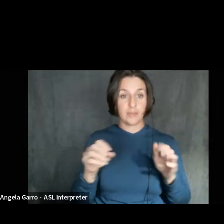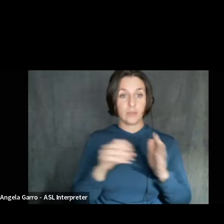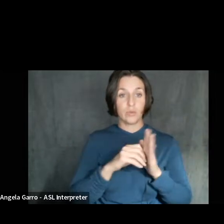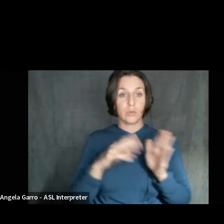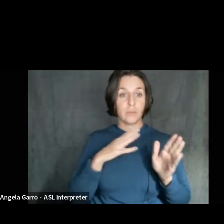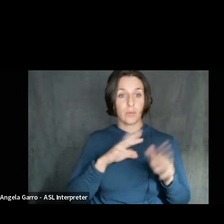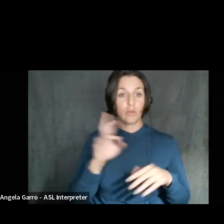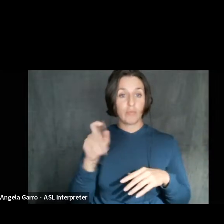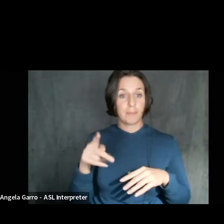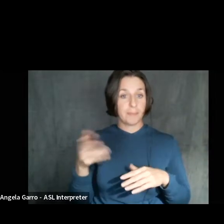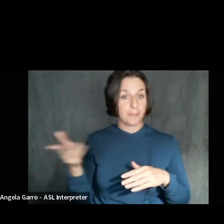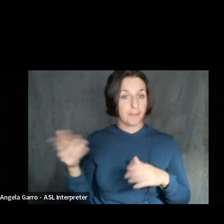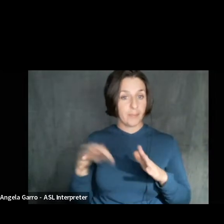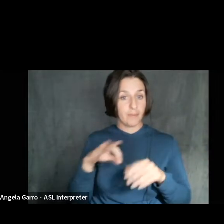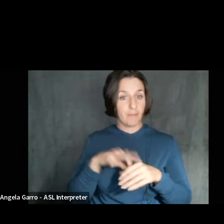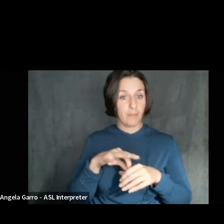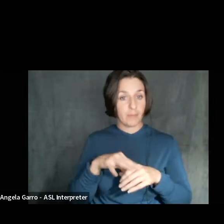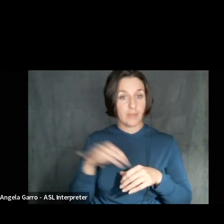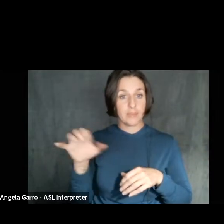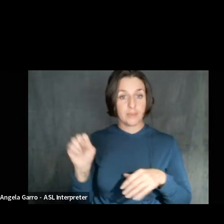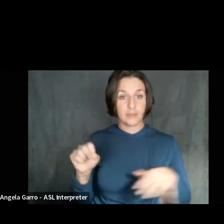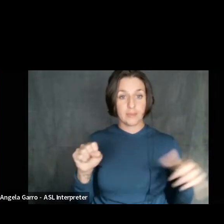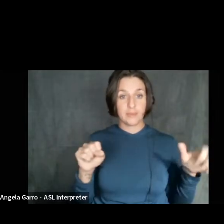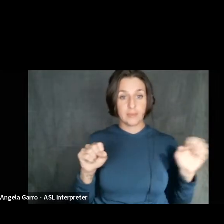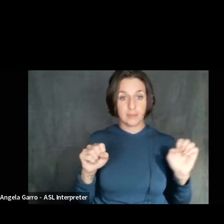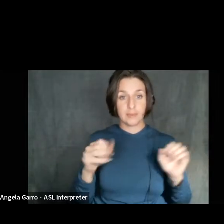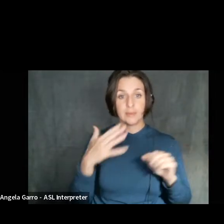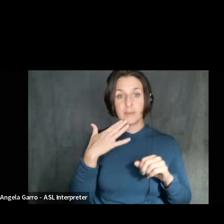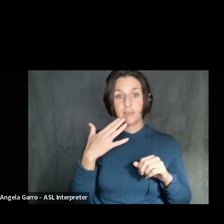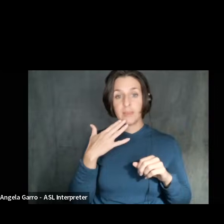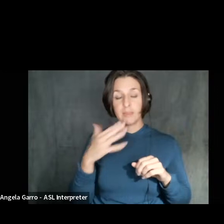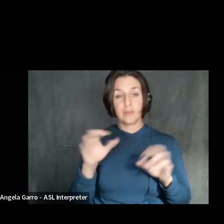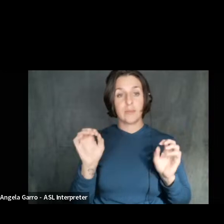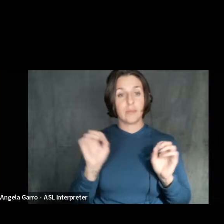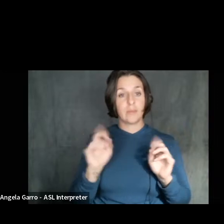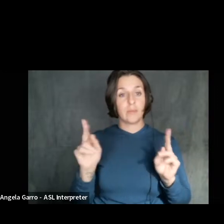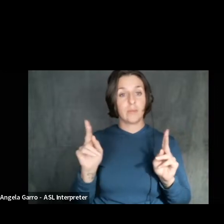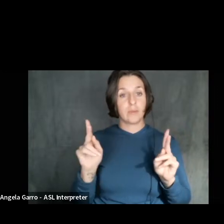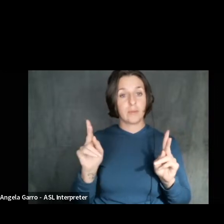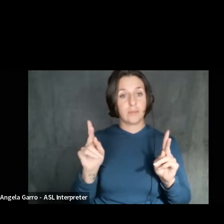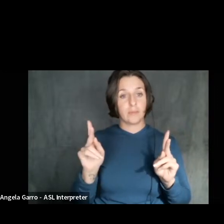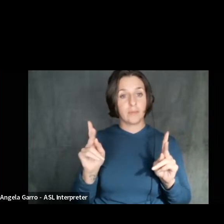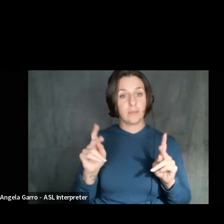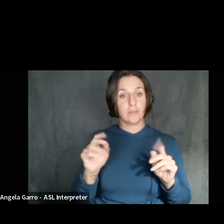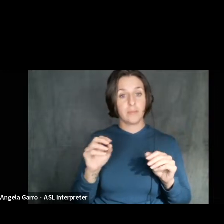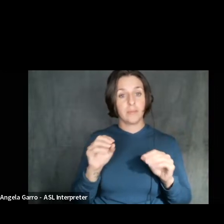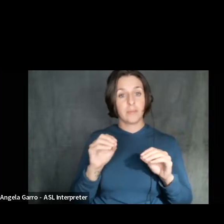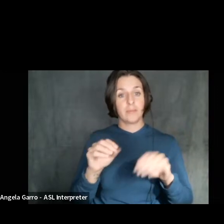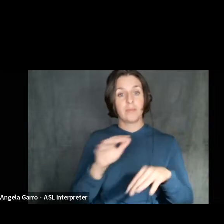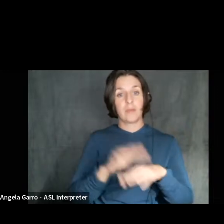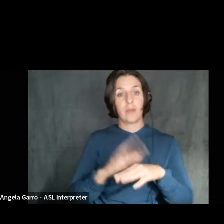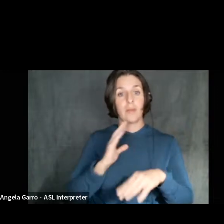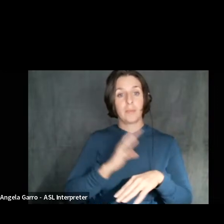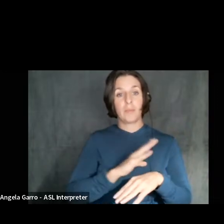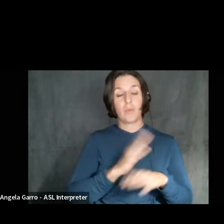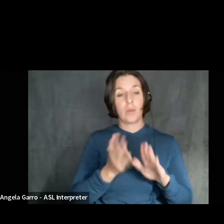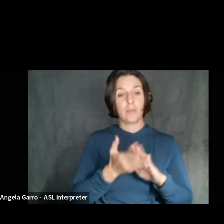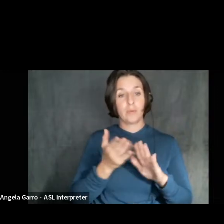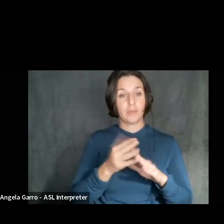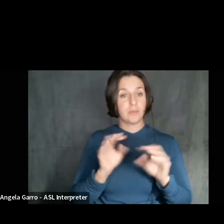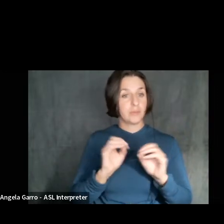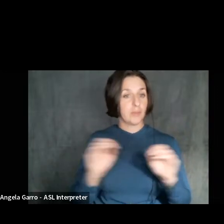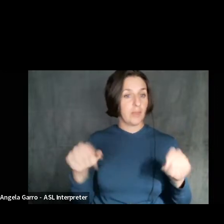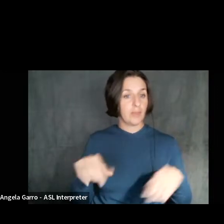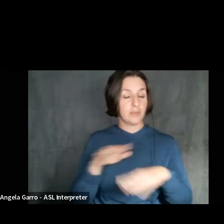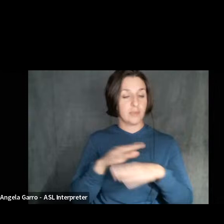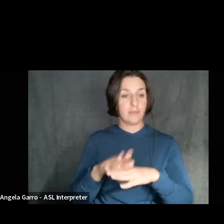vote? Yes. Yes. Thank you. Okay, going on to board operations. There's None this nothing. evening.